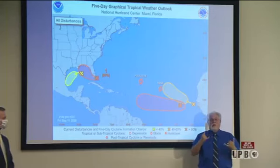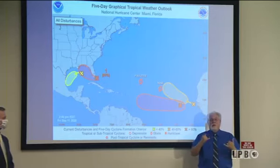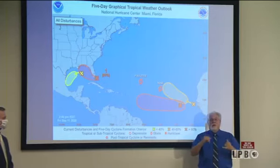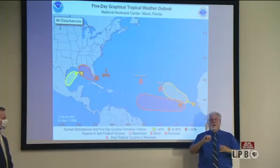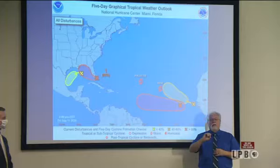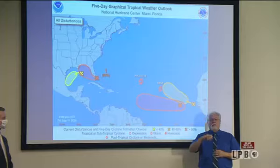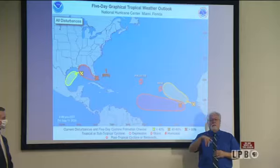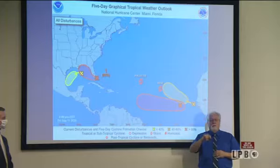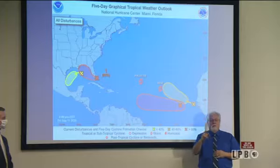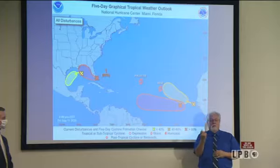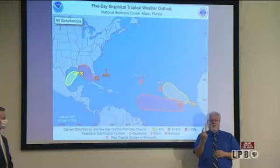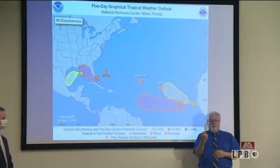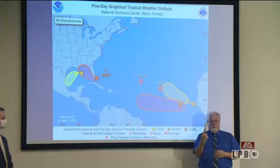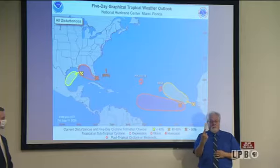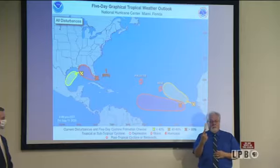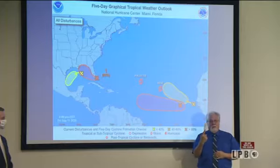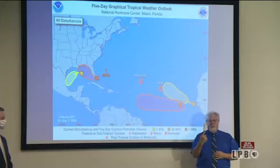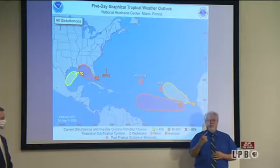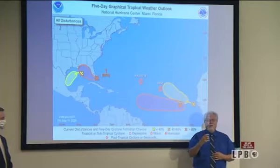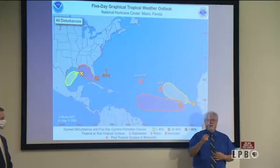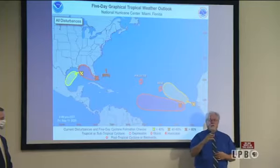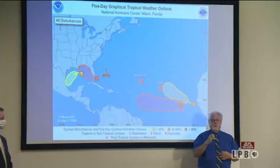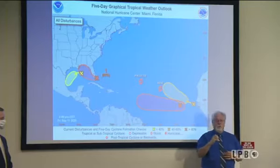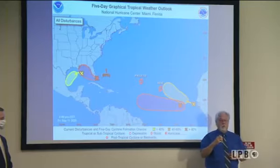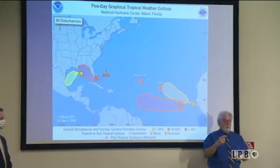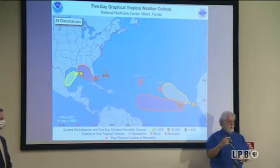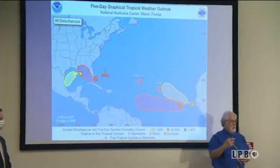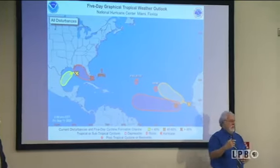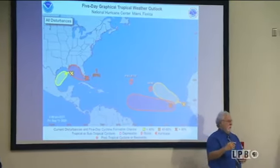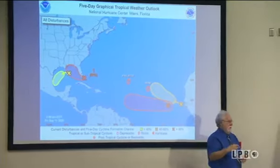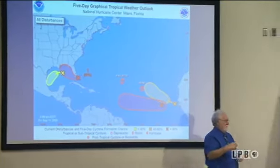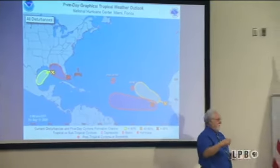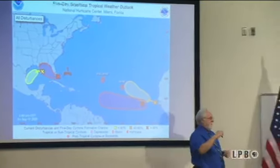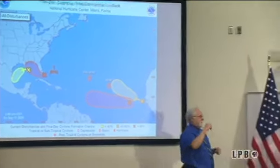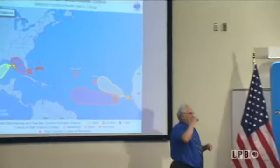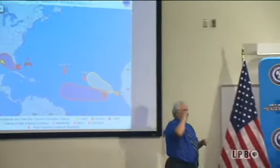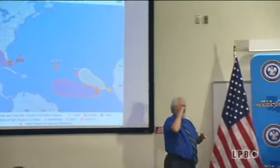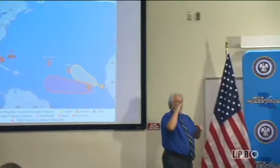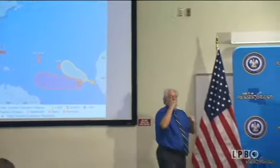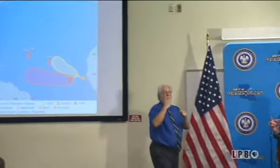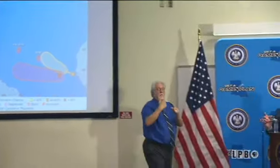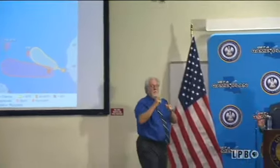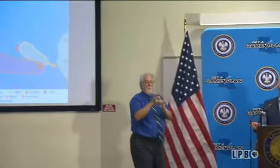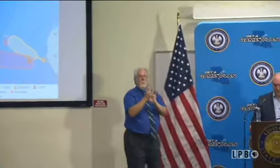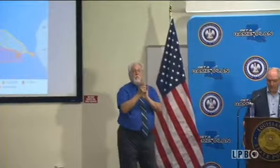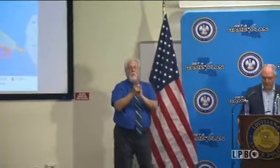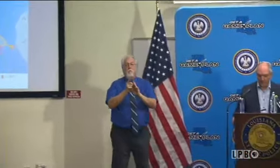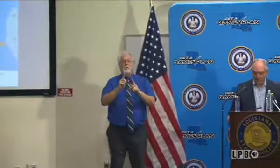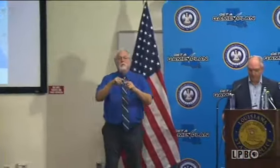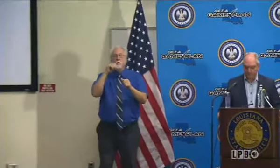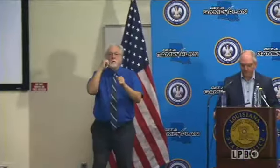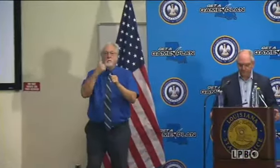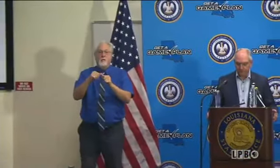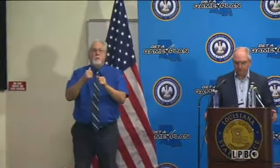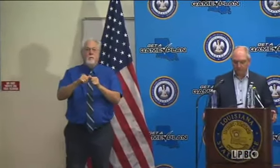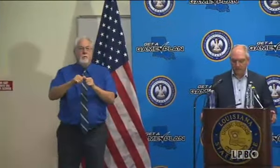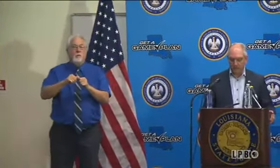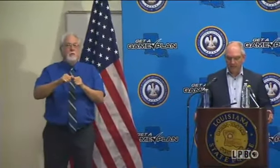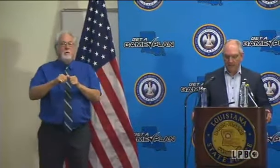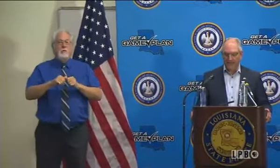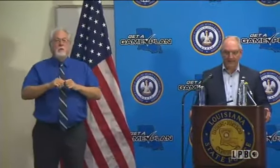September the 11th. And so I want to take a moment that we can all remember